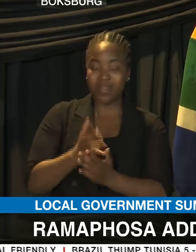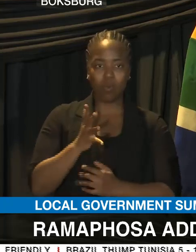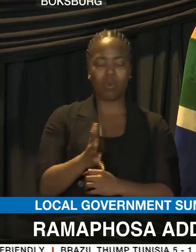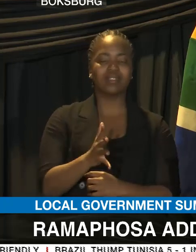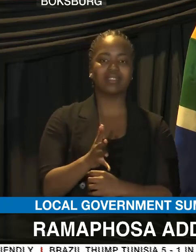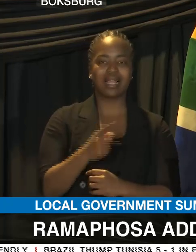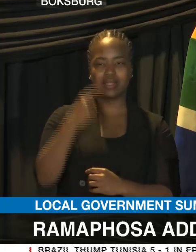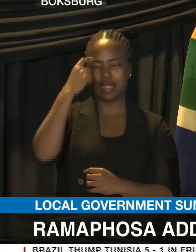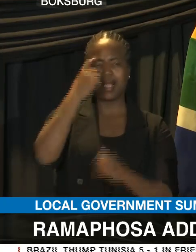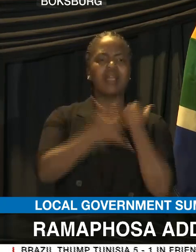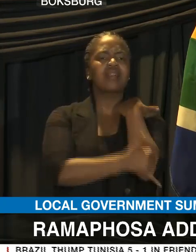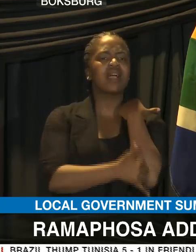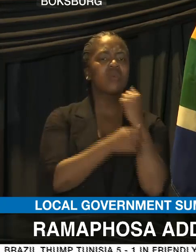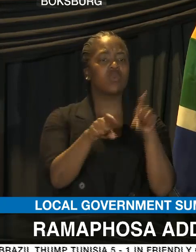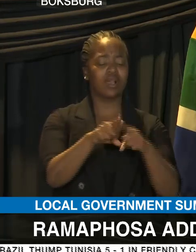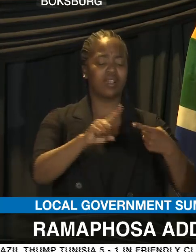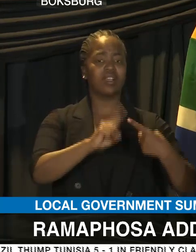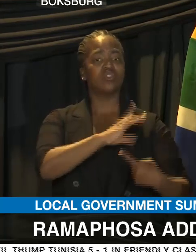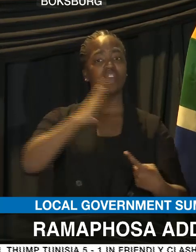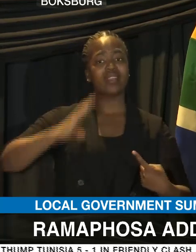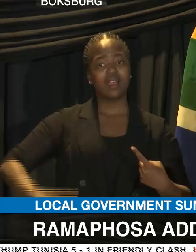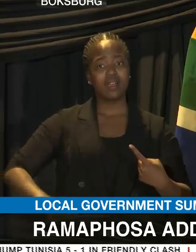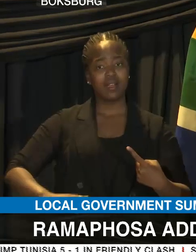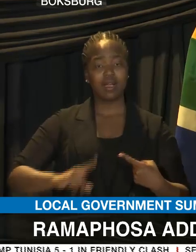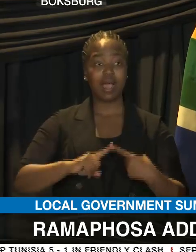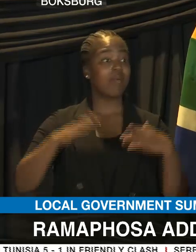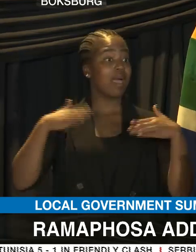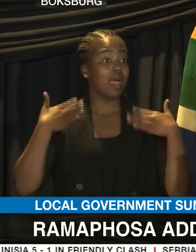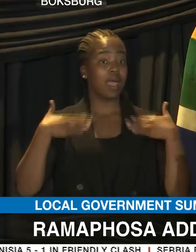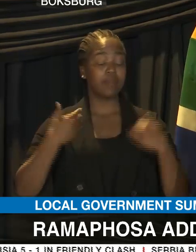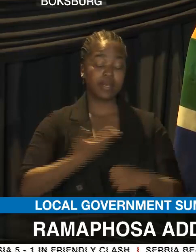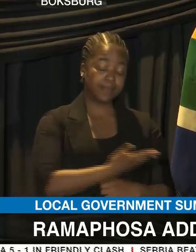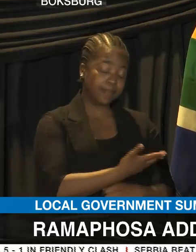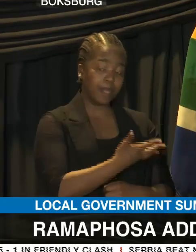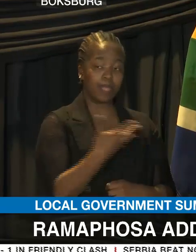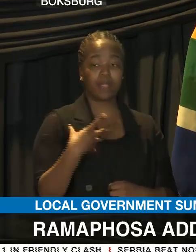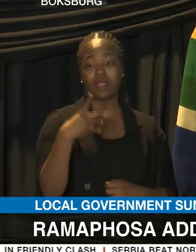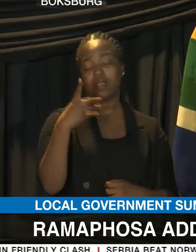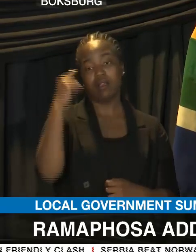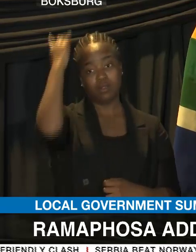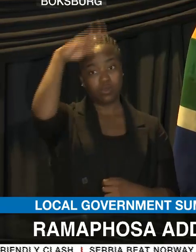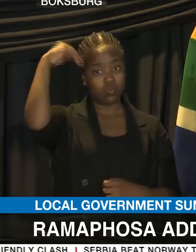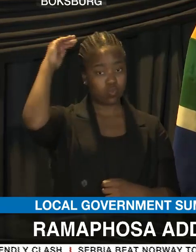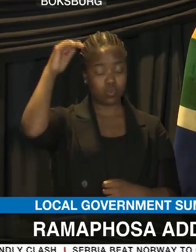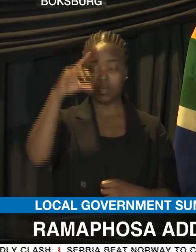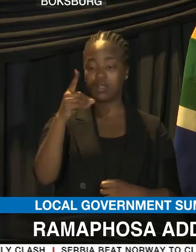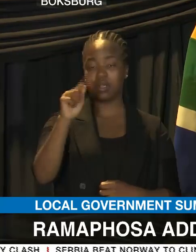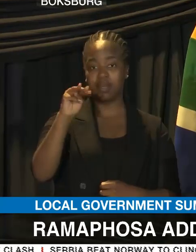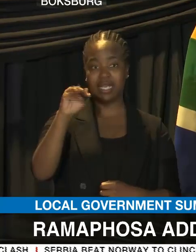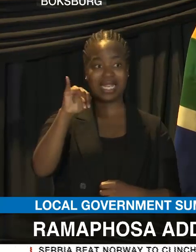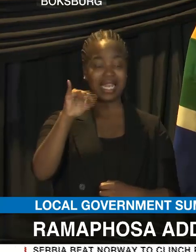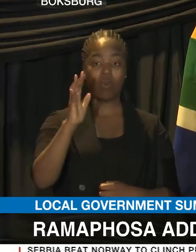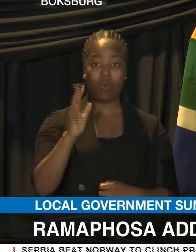I think of a country like China, and I'm glad, as Minister Dlamini Zuma said, you're going to have